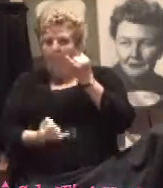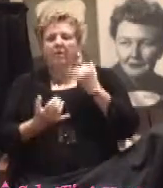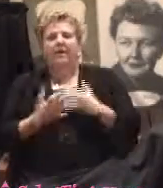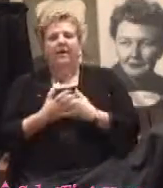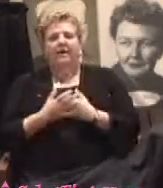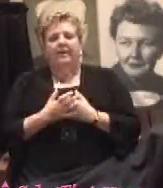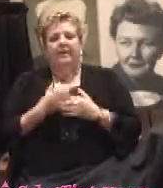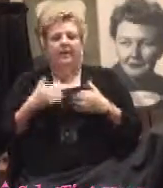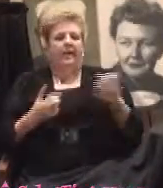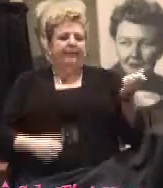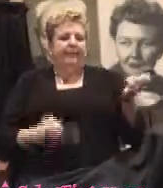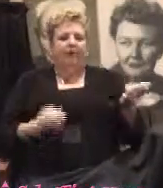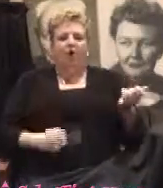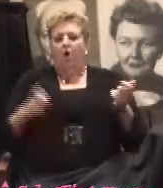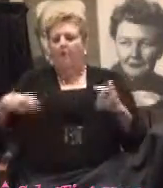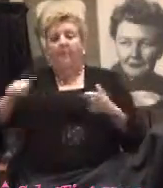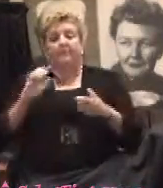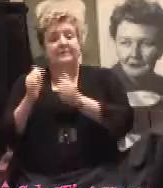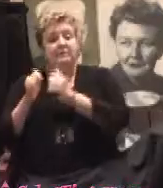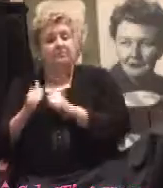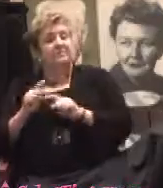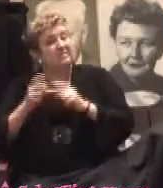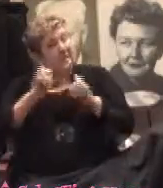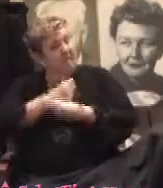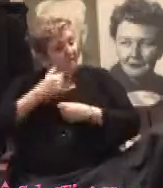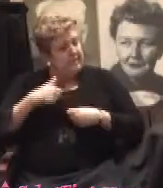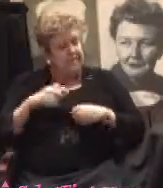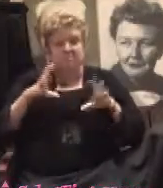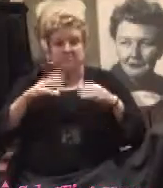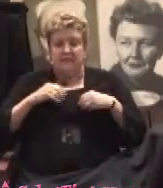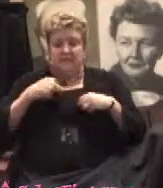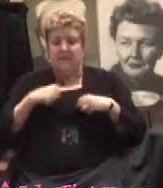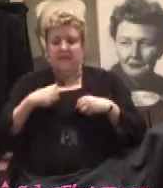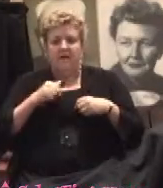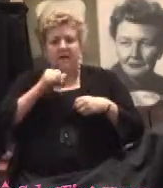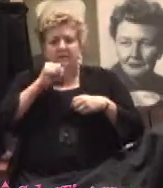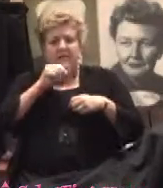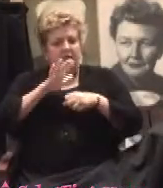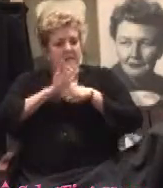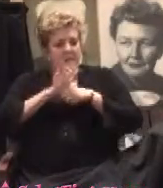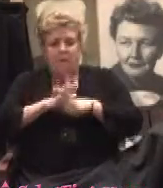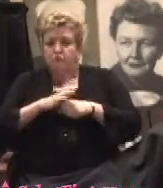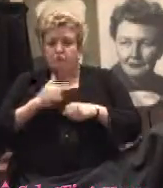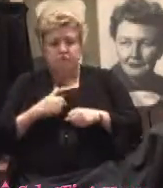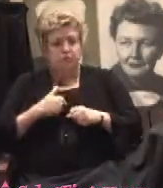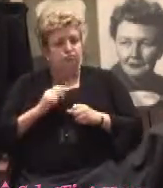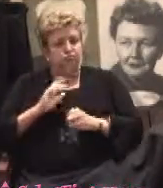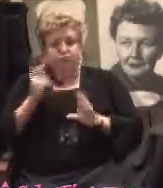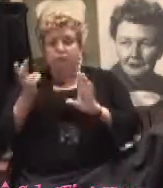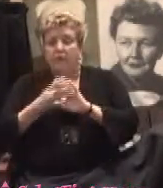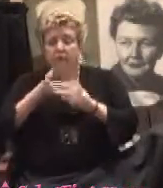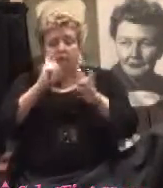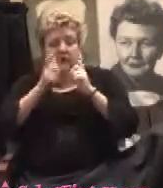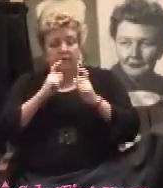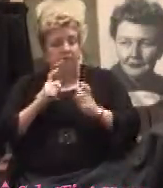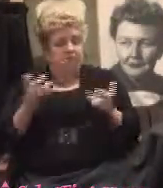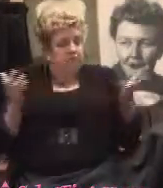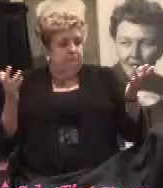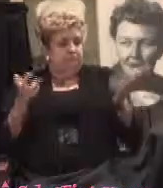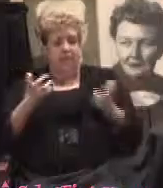played sports, but they loved me, and they accepted me, and they weren't the type of friends that pressured me to drink. It never came up. And I just said no thanks,